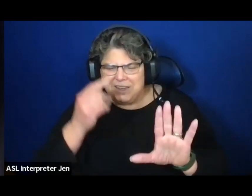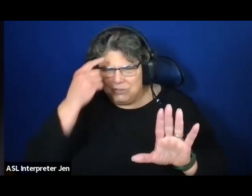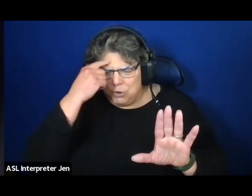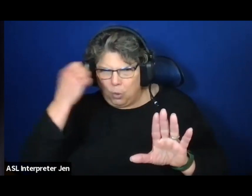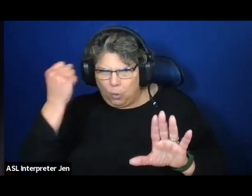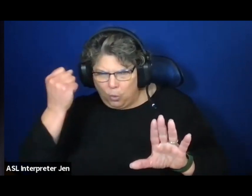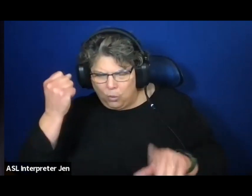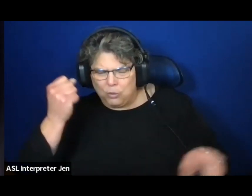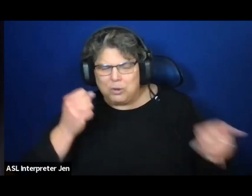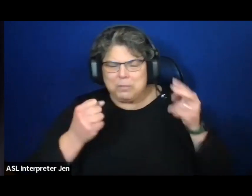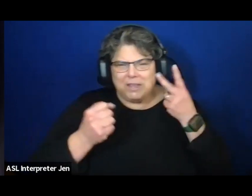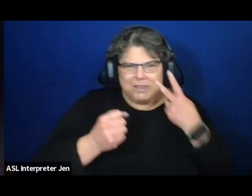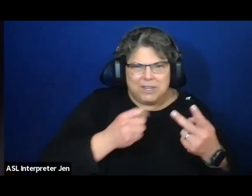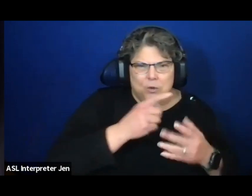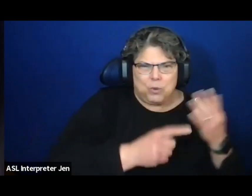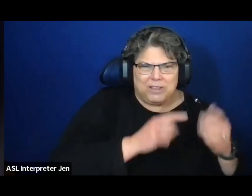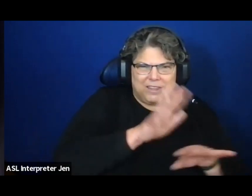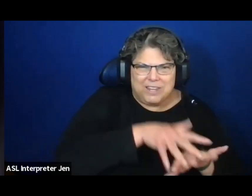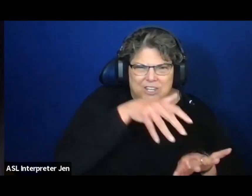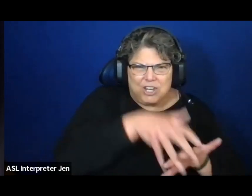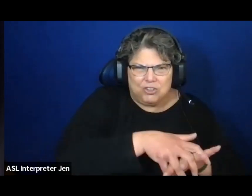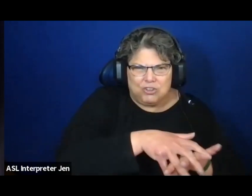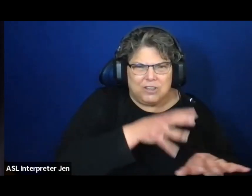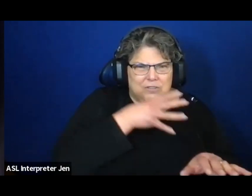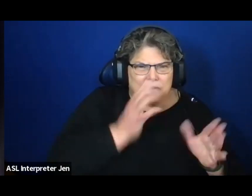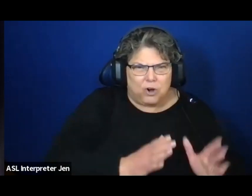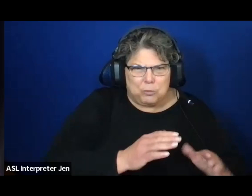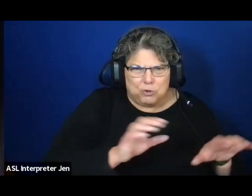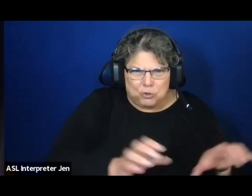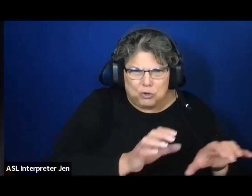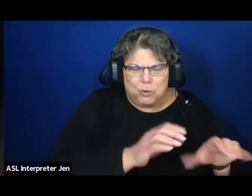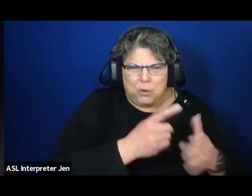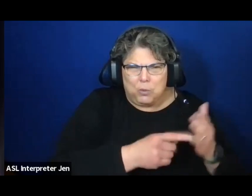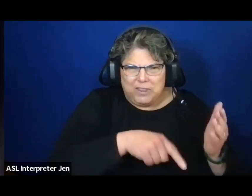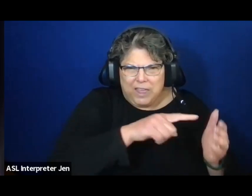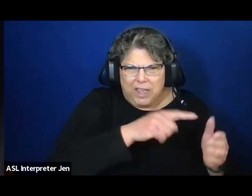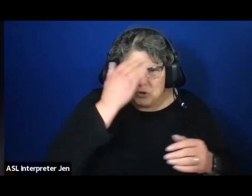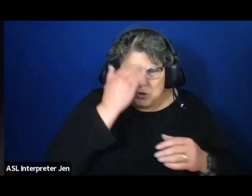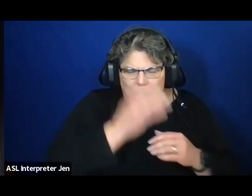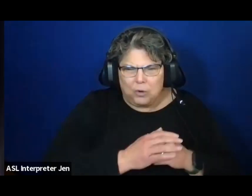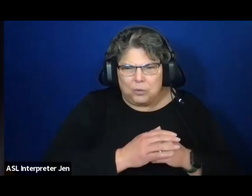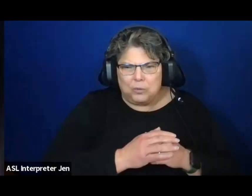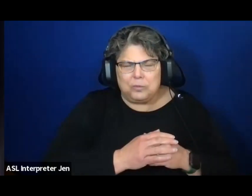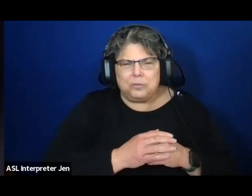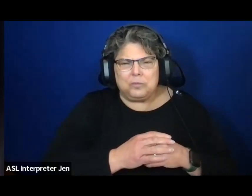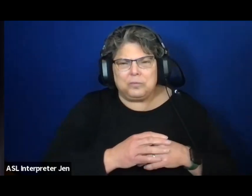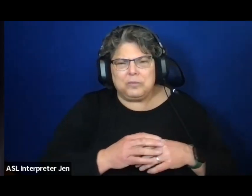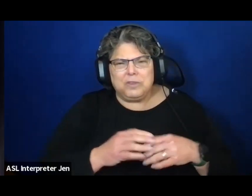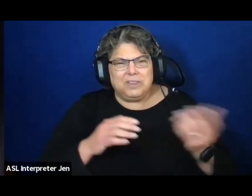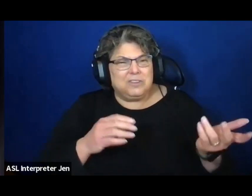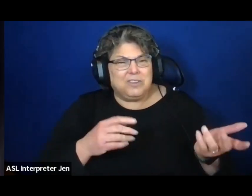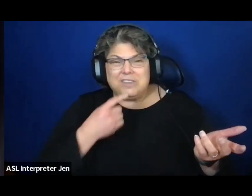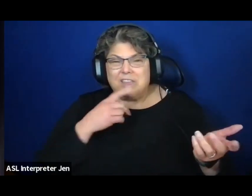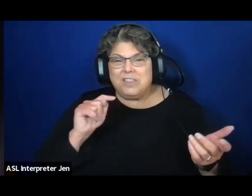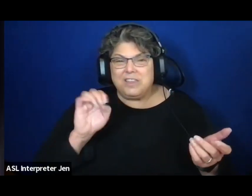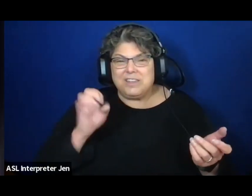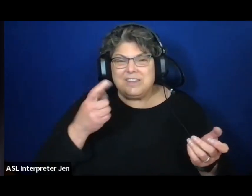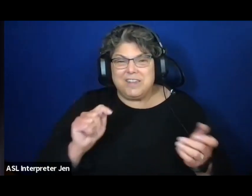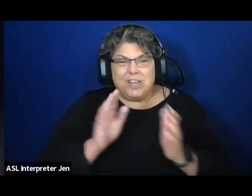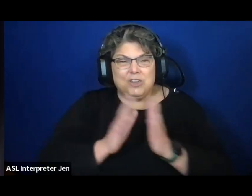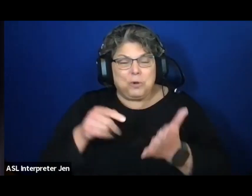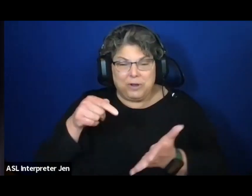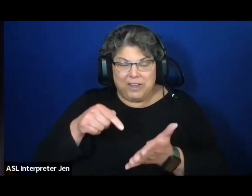square those two. And where there's credit, I'm going to say to my colleagues, this textbook published is as new, but trust me, it's been around for